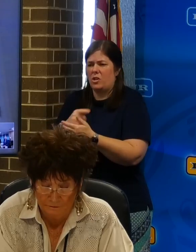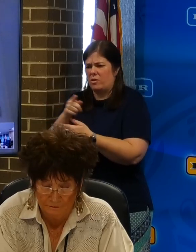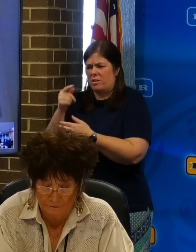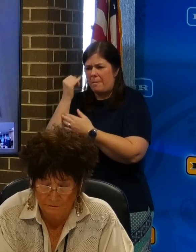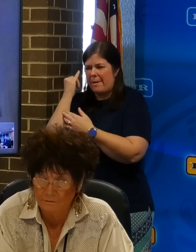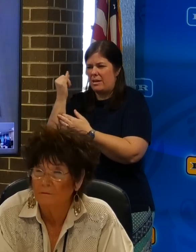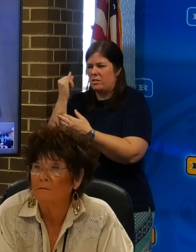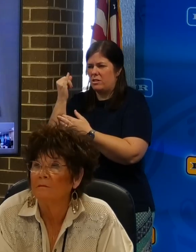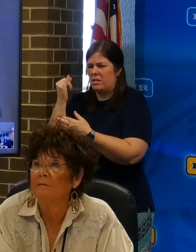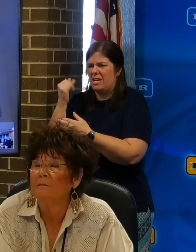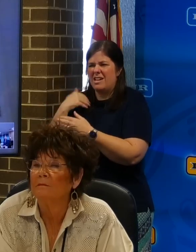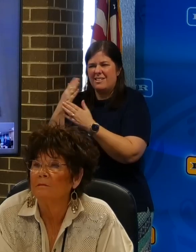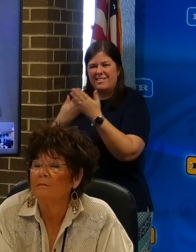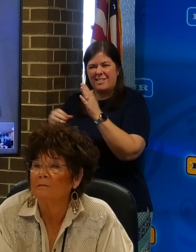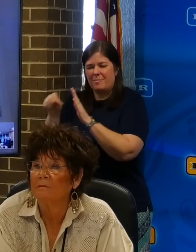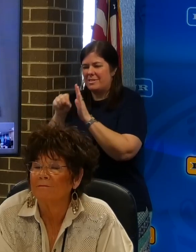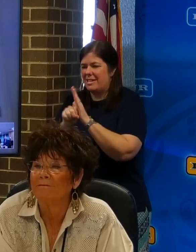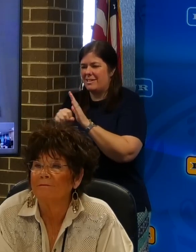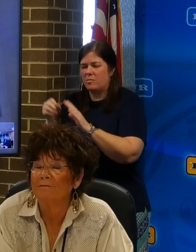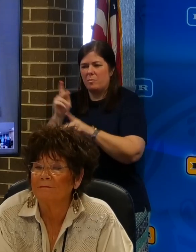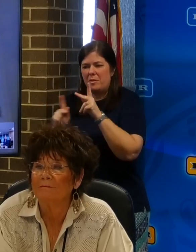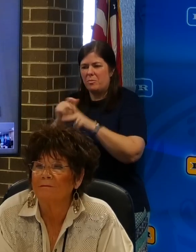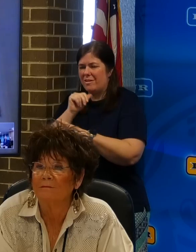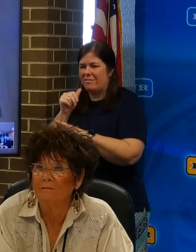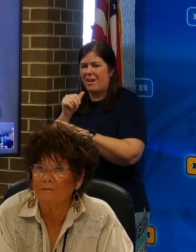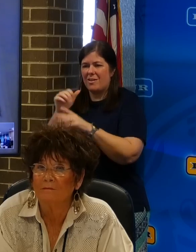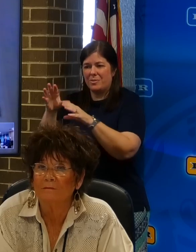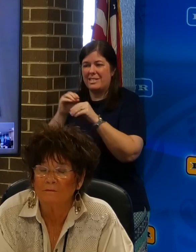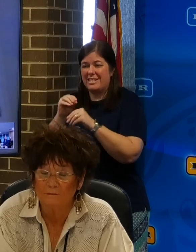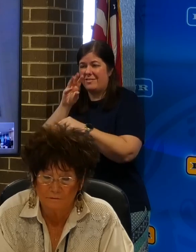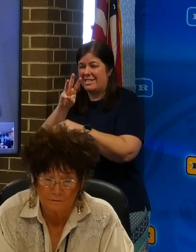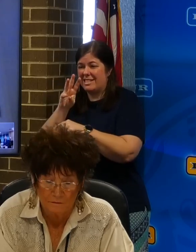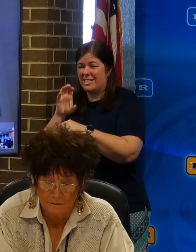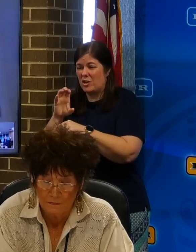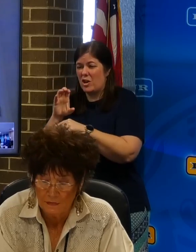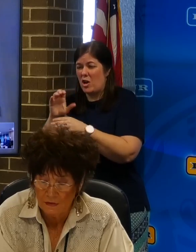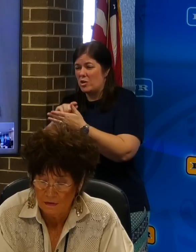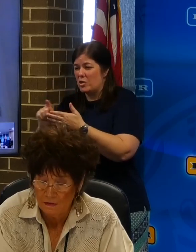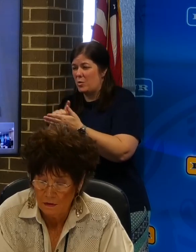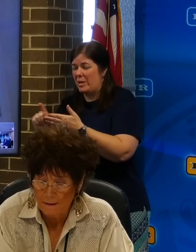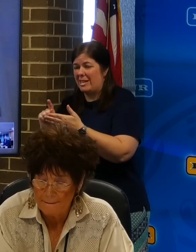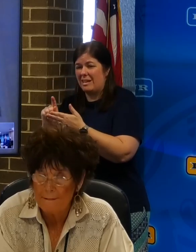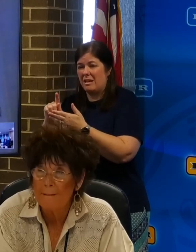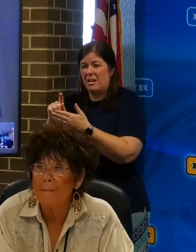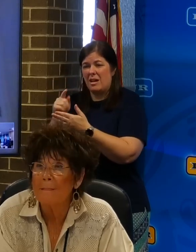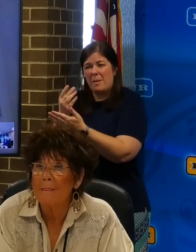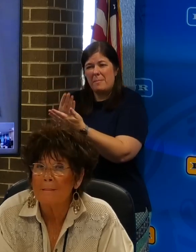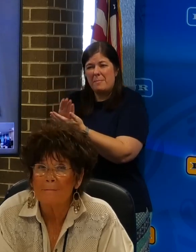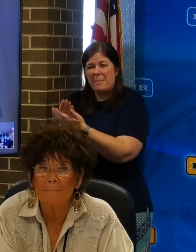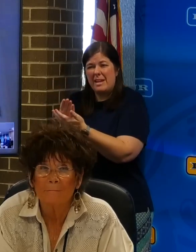gotten $600 a week stimulus. I just wanted to share that with you as